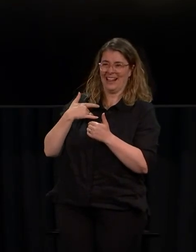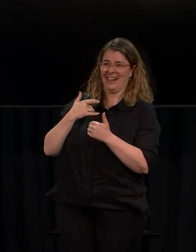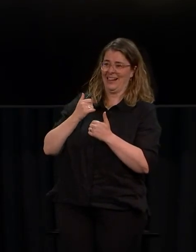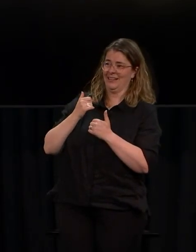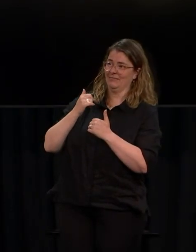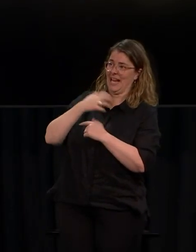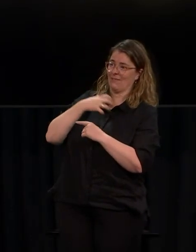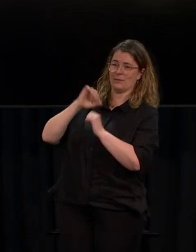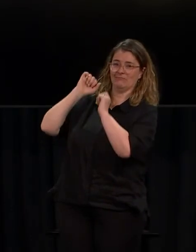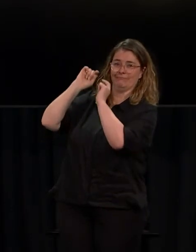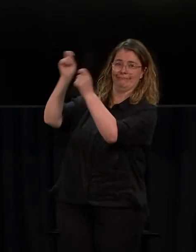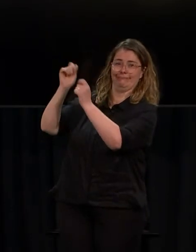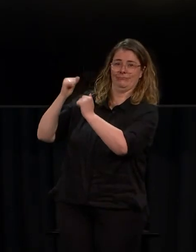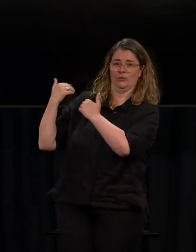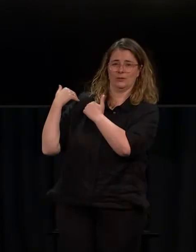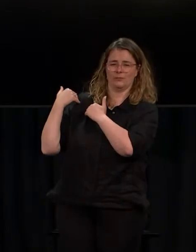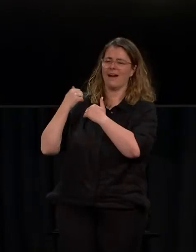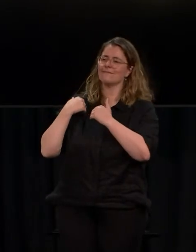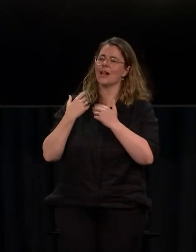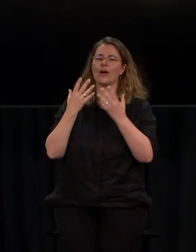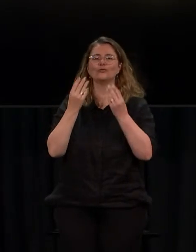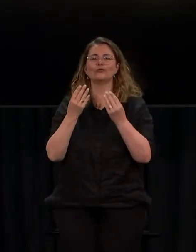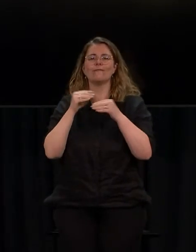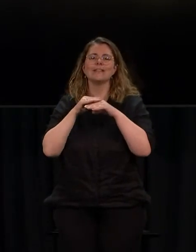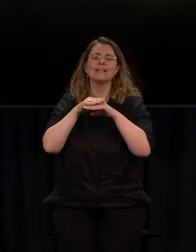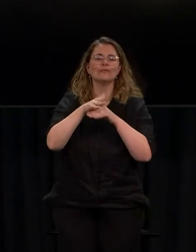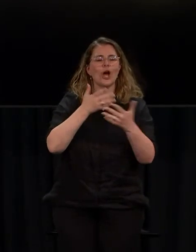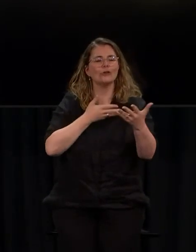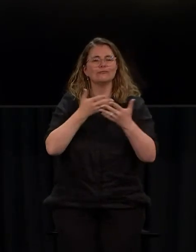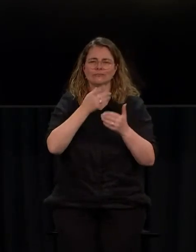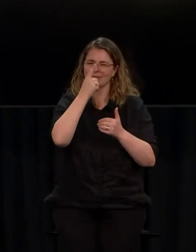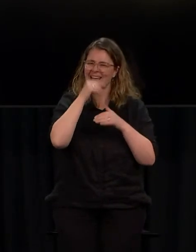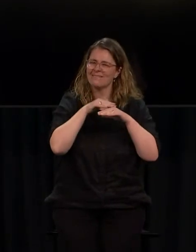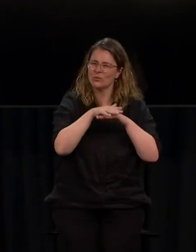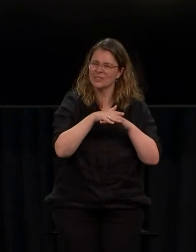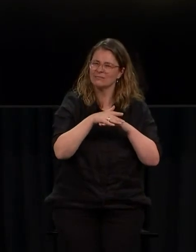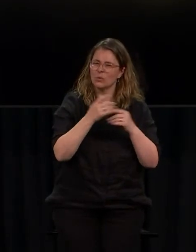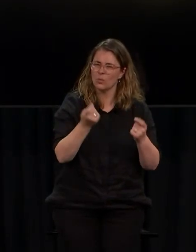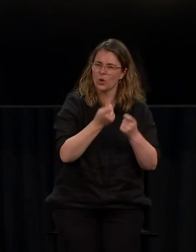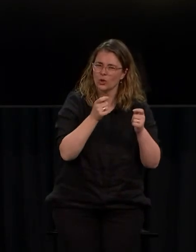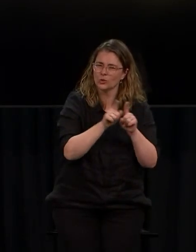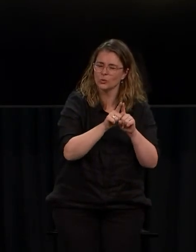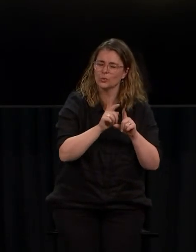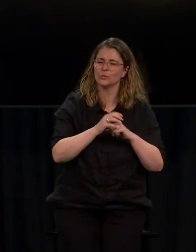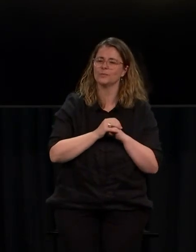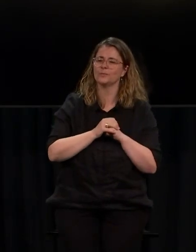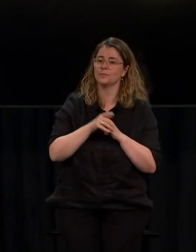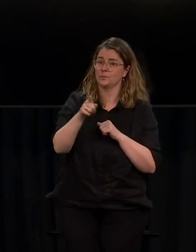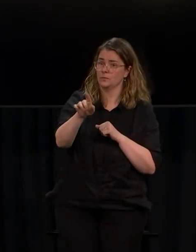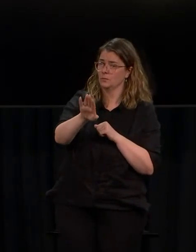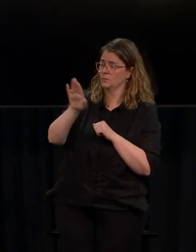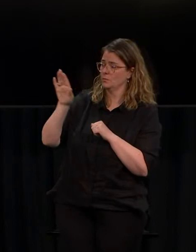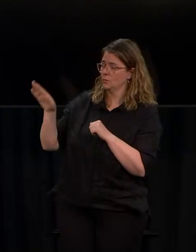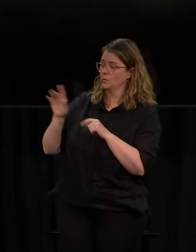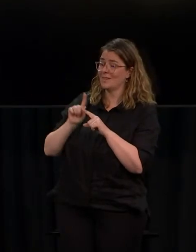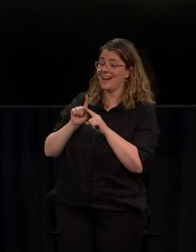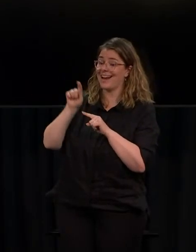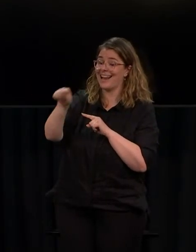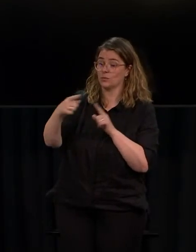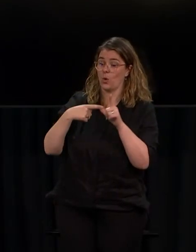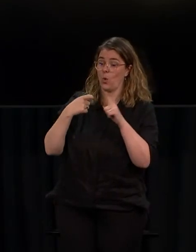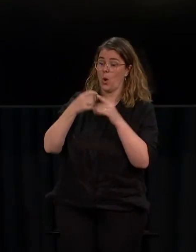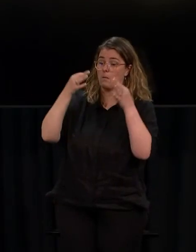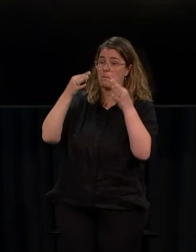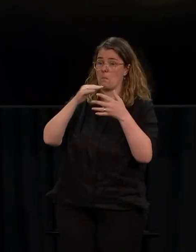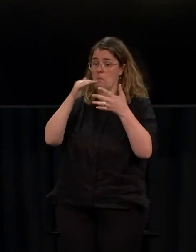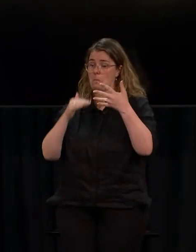there, because actually soft influence is really important too. Prime Minister, when you're unveiling the decision for Auckland next week, you said after discussions